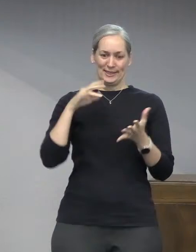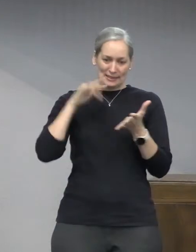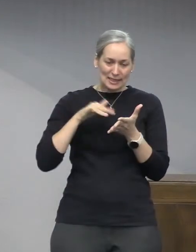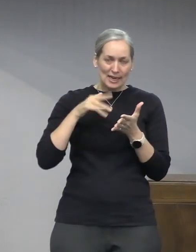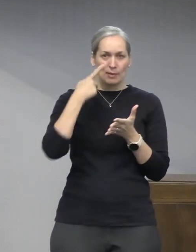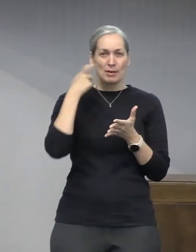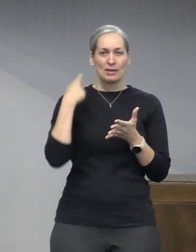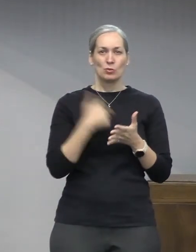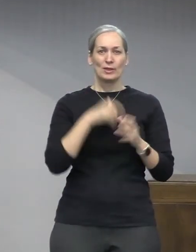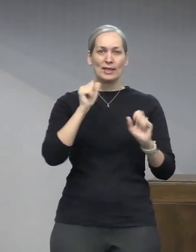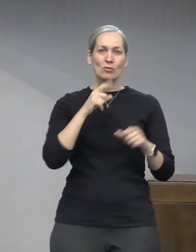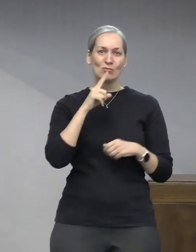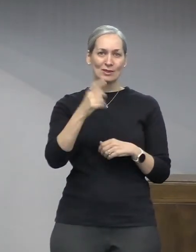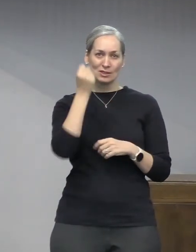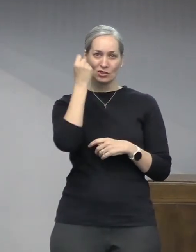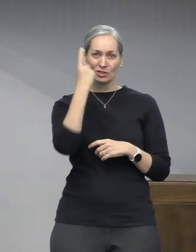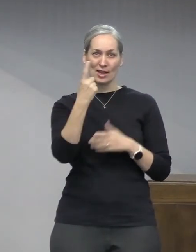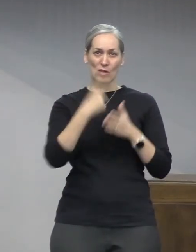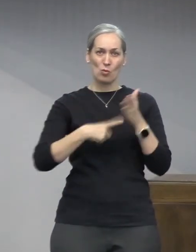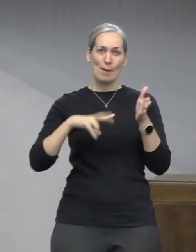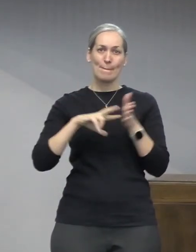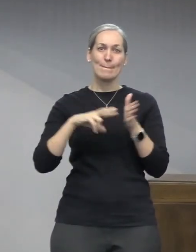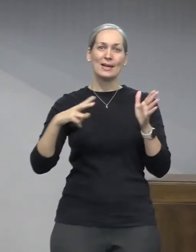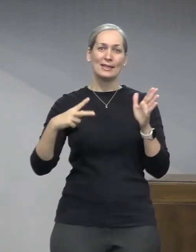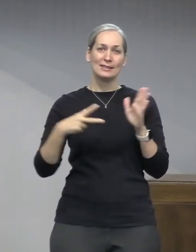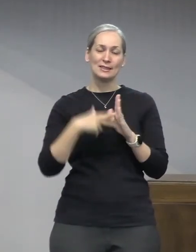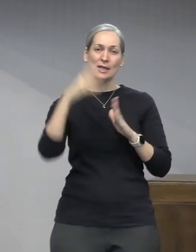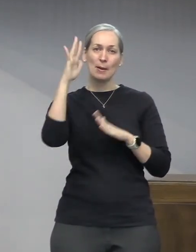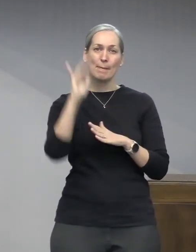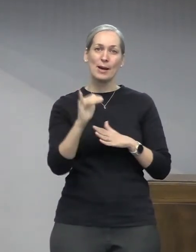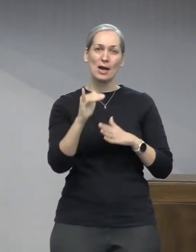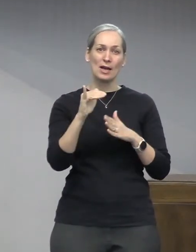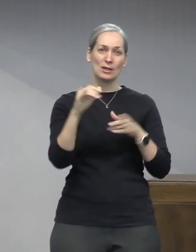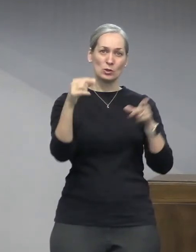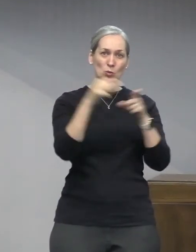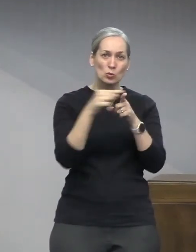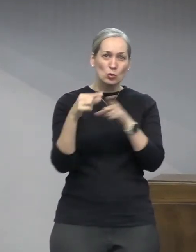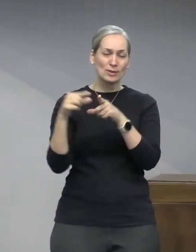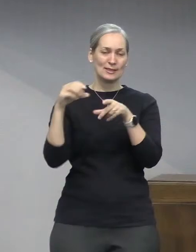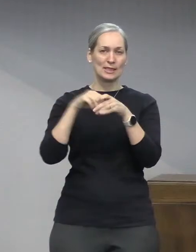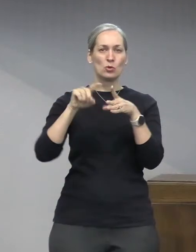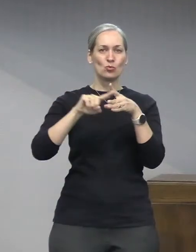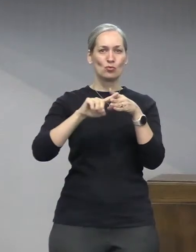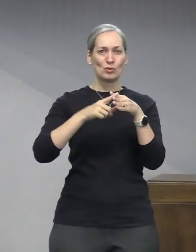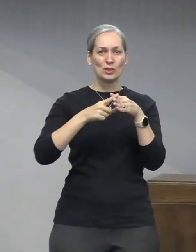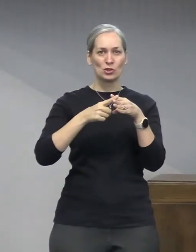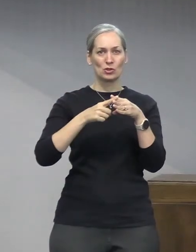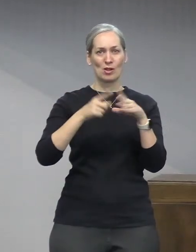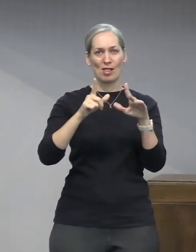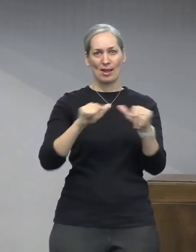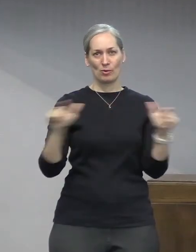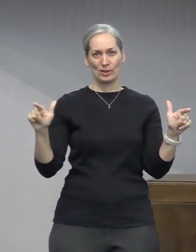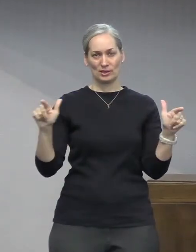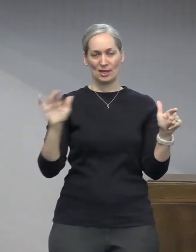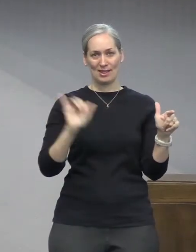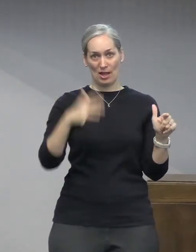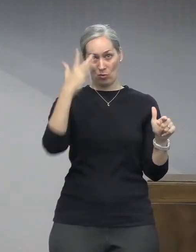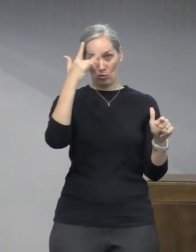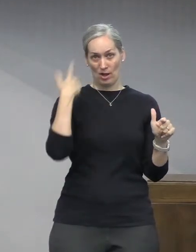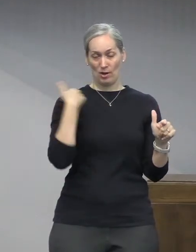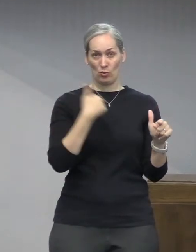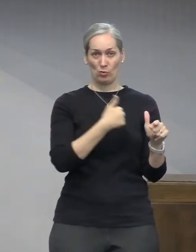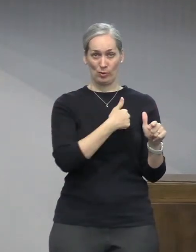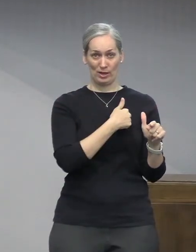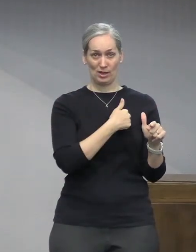to really understand what was meant by those words in the original language. That's why we've